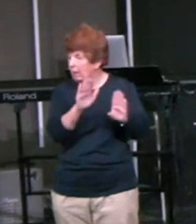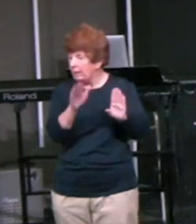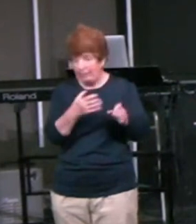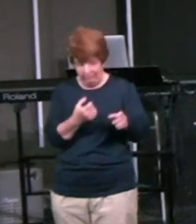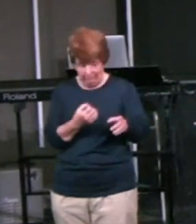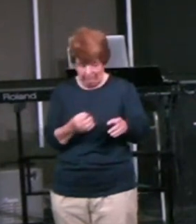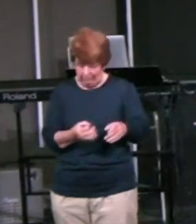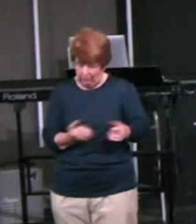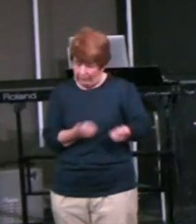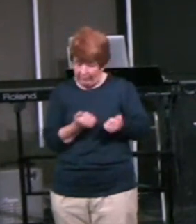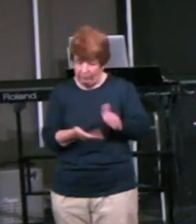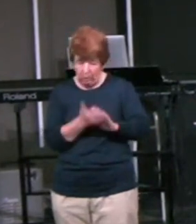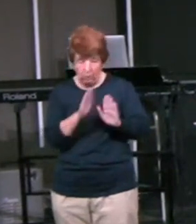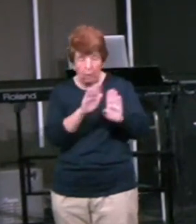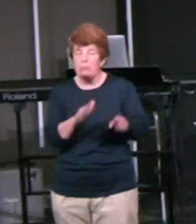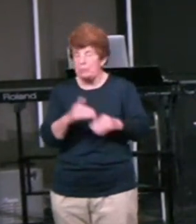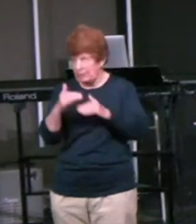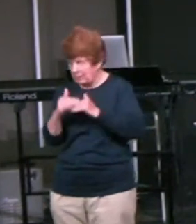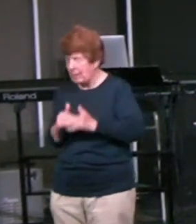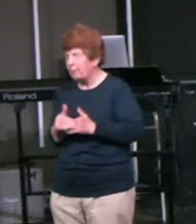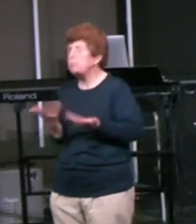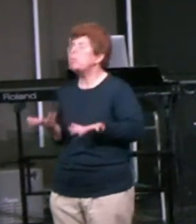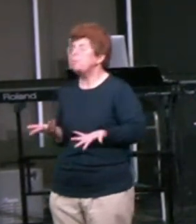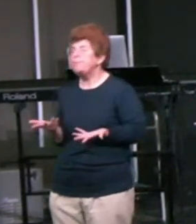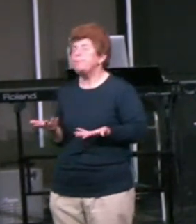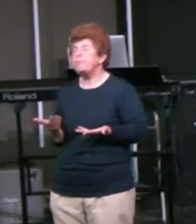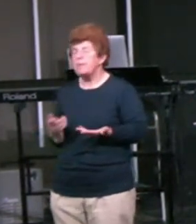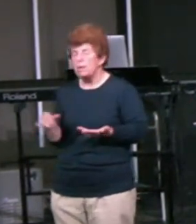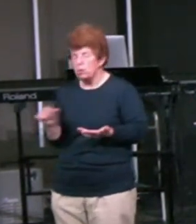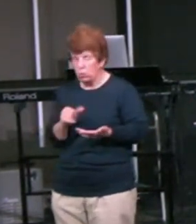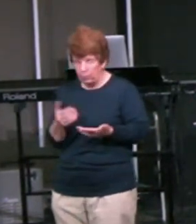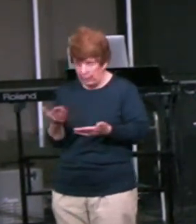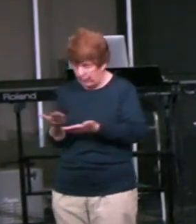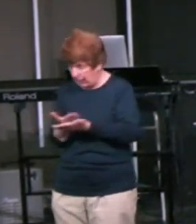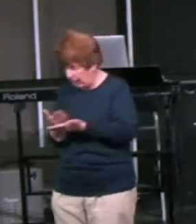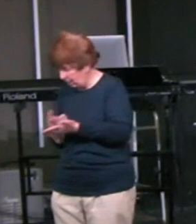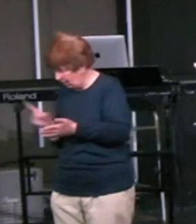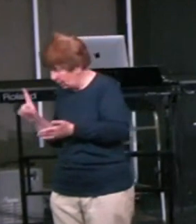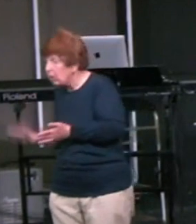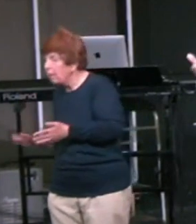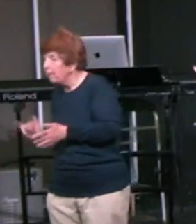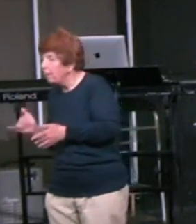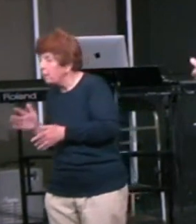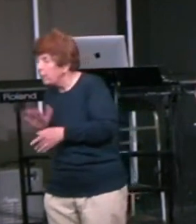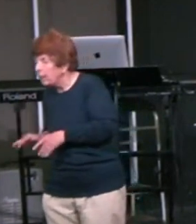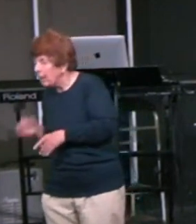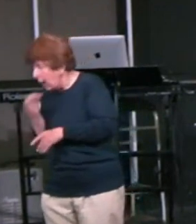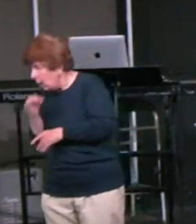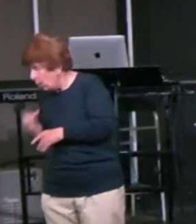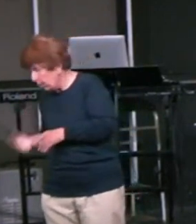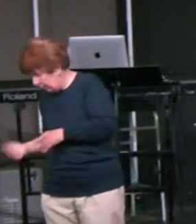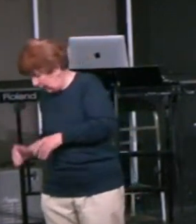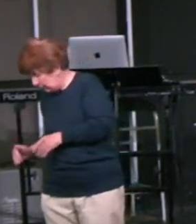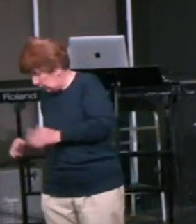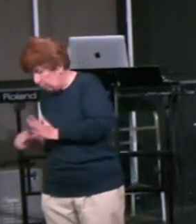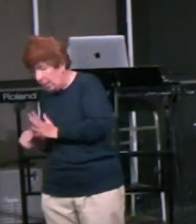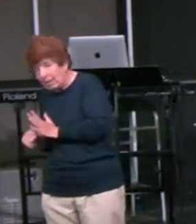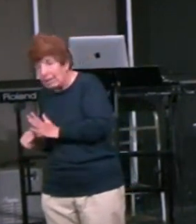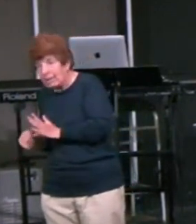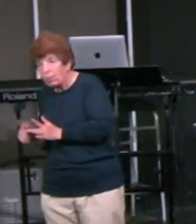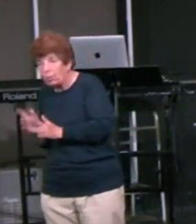with. And we sat down and said, well, should we keep this tithe back just in case we need a bit of a backstop while we're